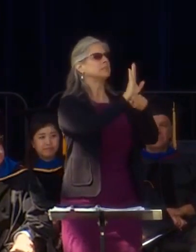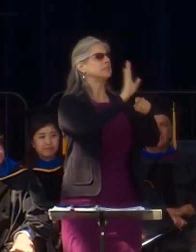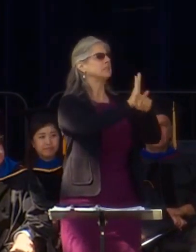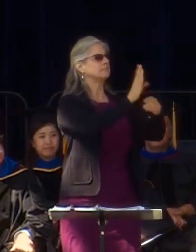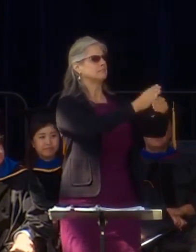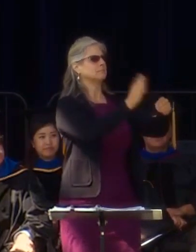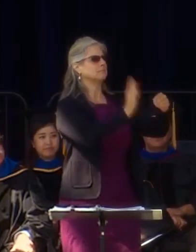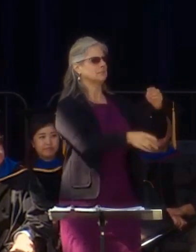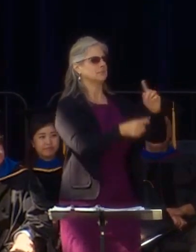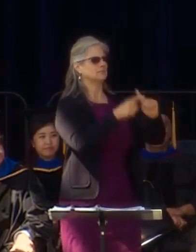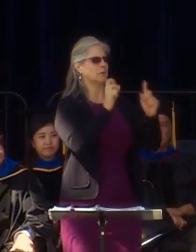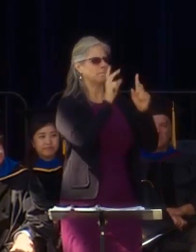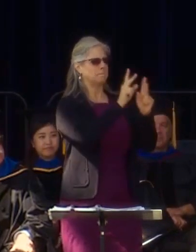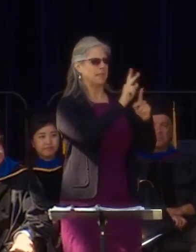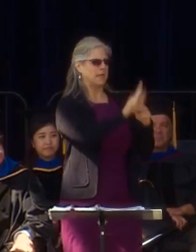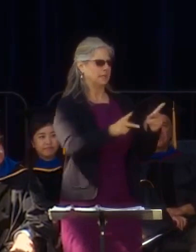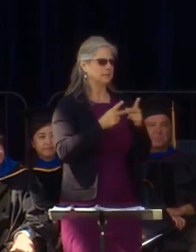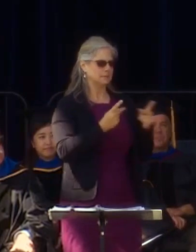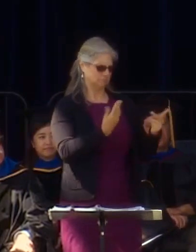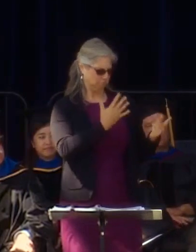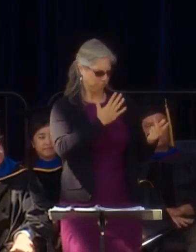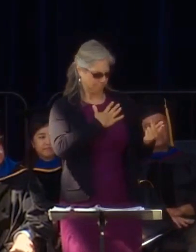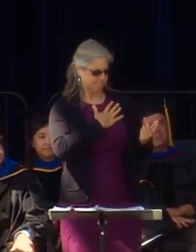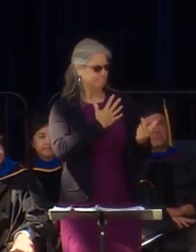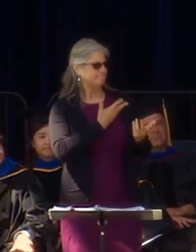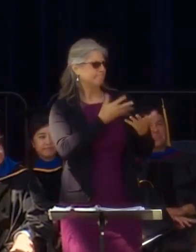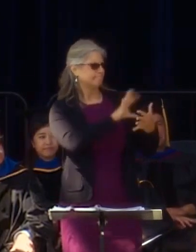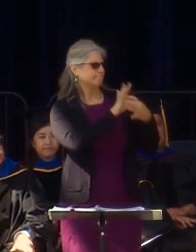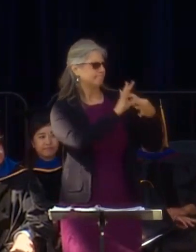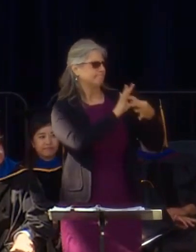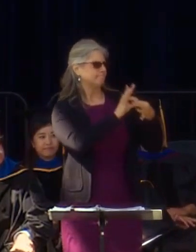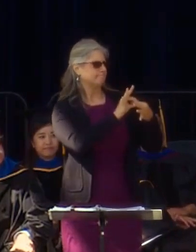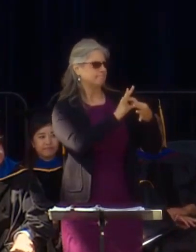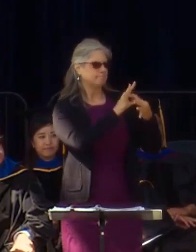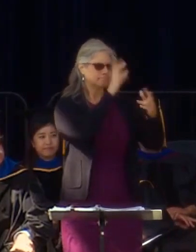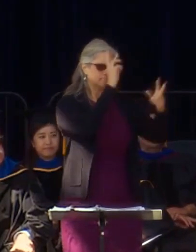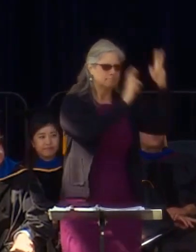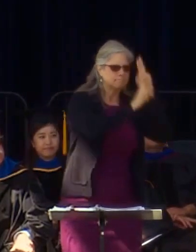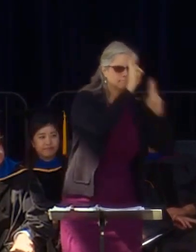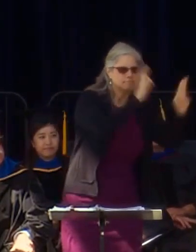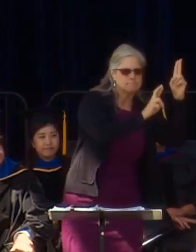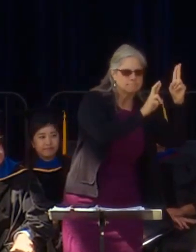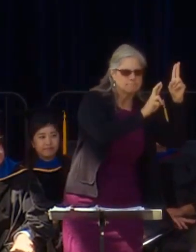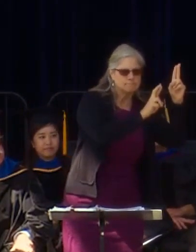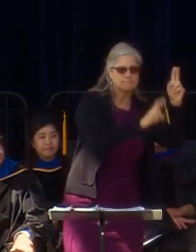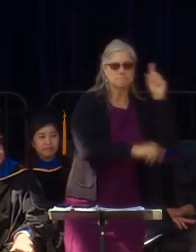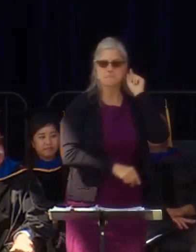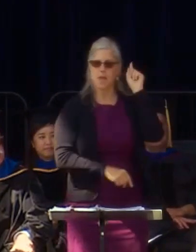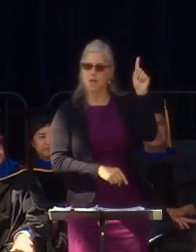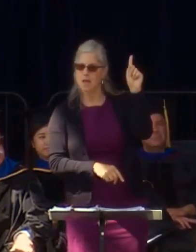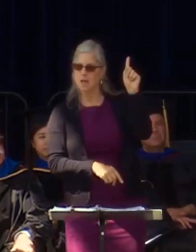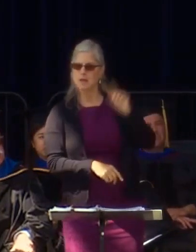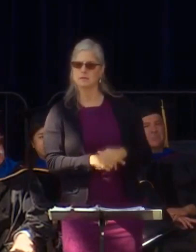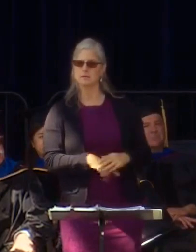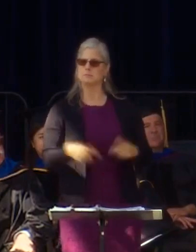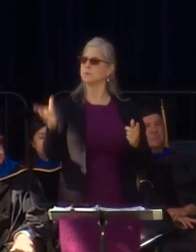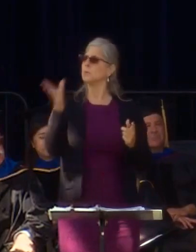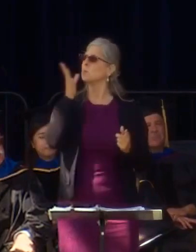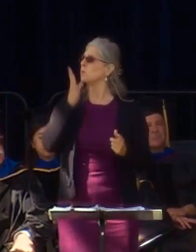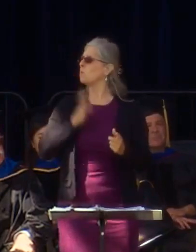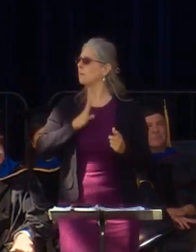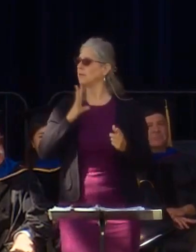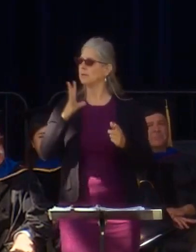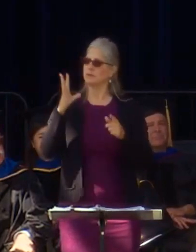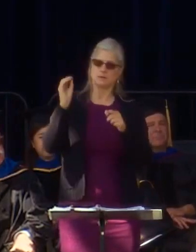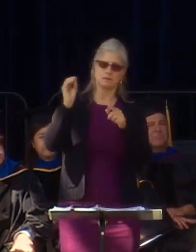start from a place of personal connection and respect. But I also think whether you're a woman in